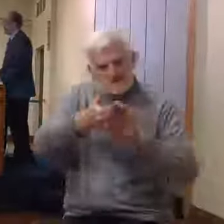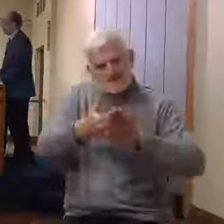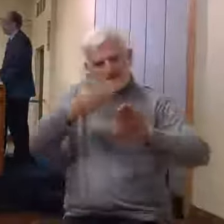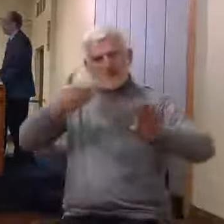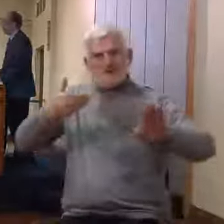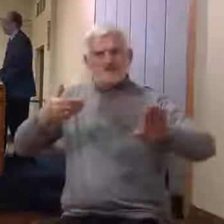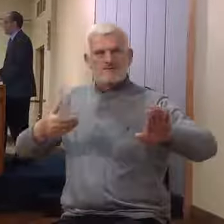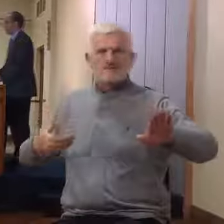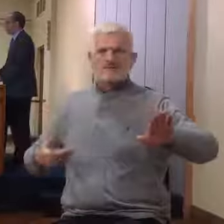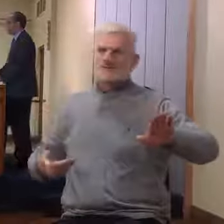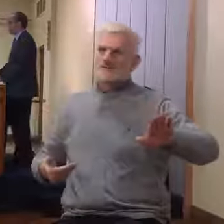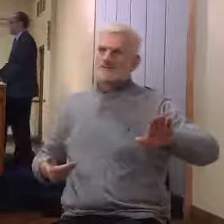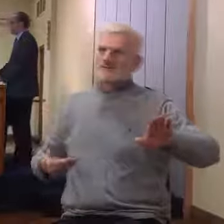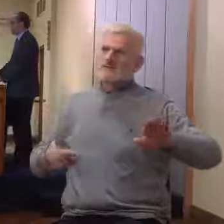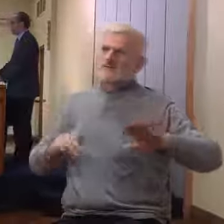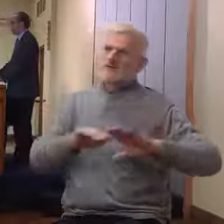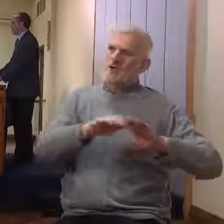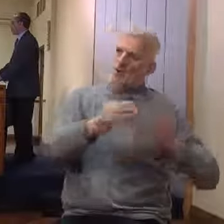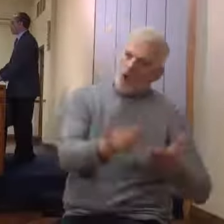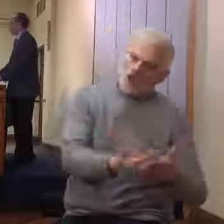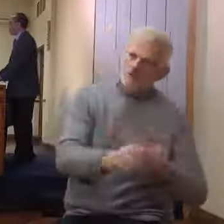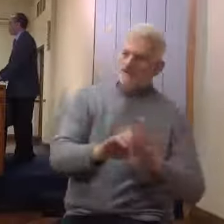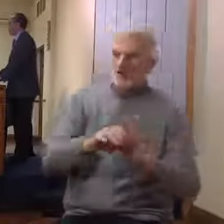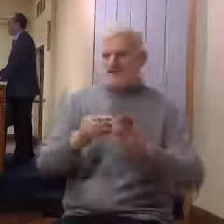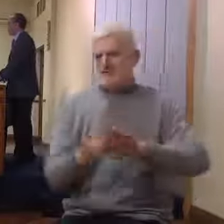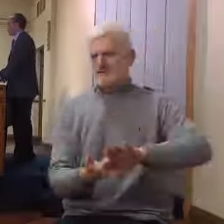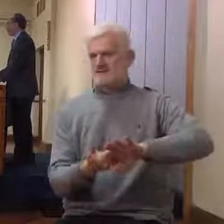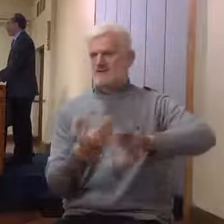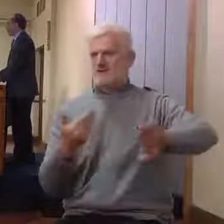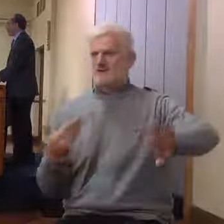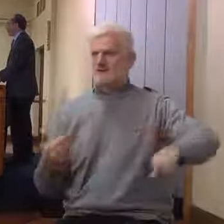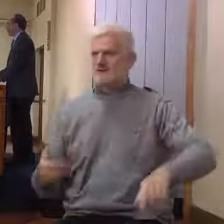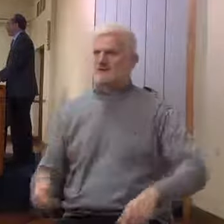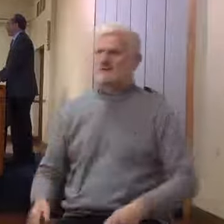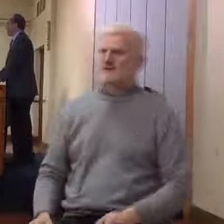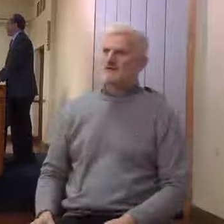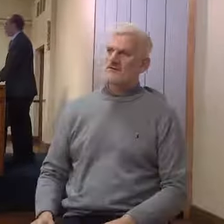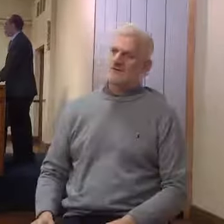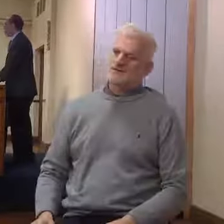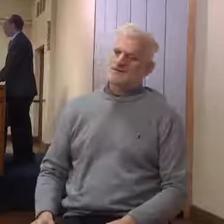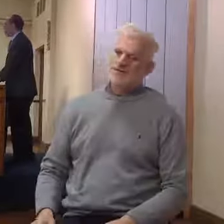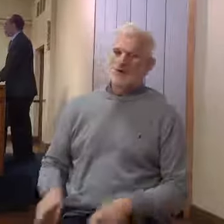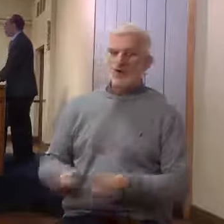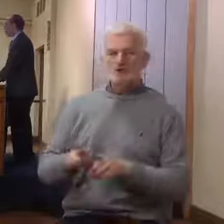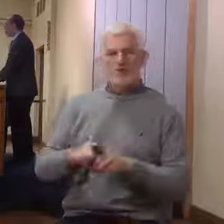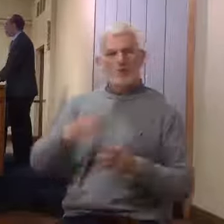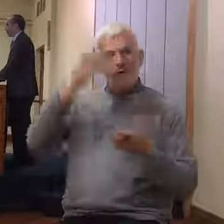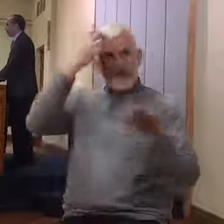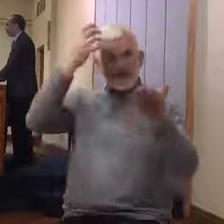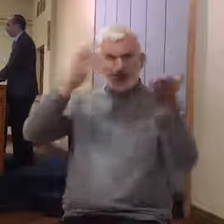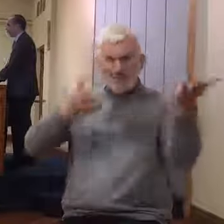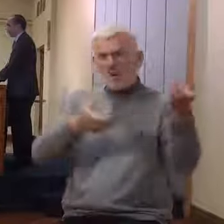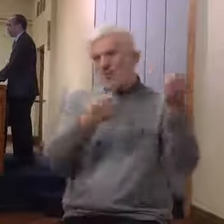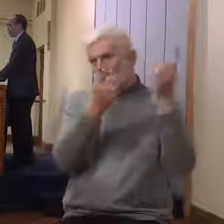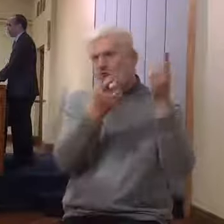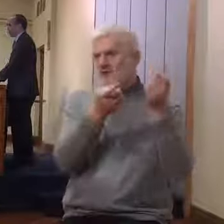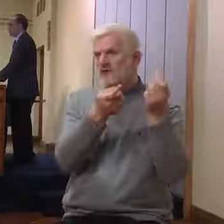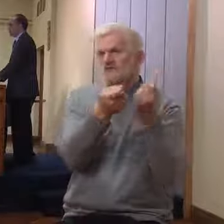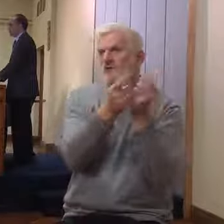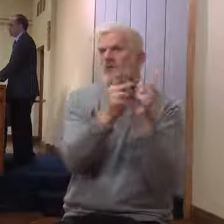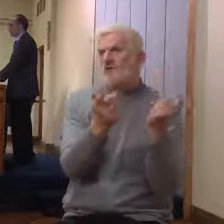Separated the world and the church, and certainly he also separated the government, the authorities, and the